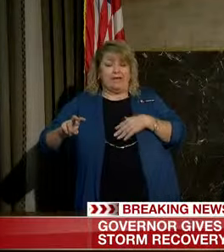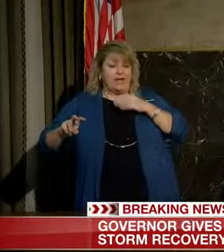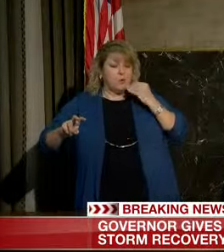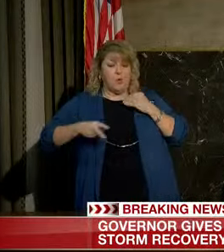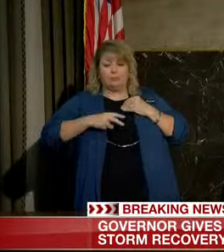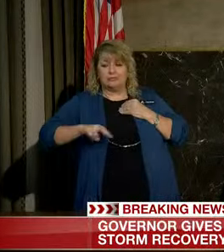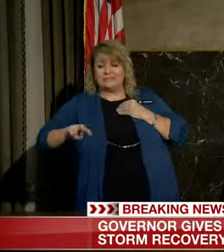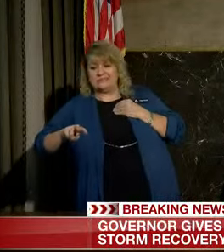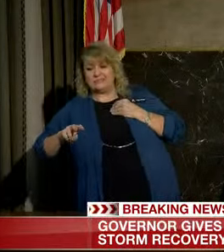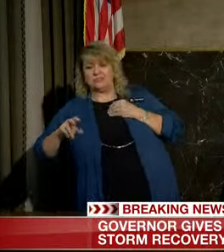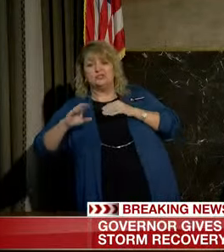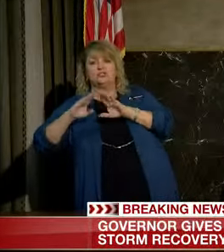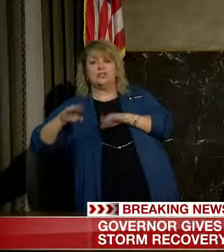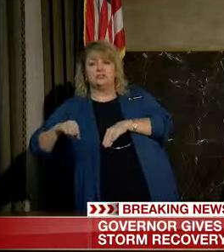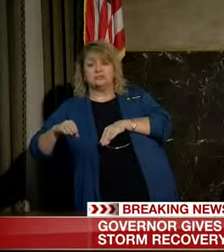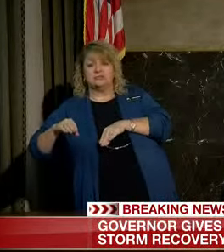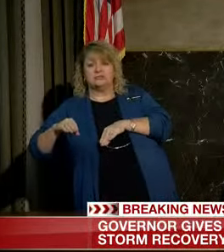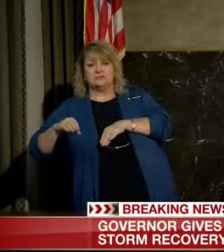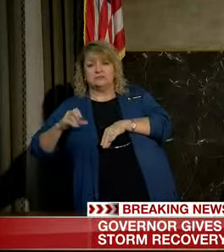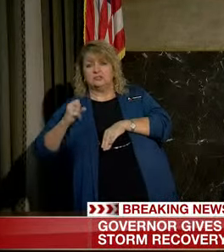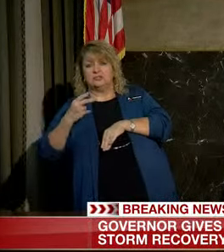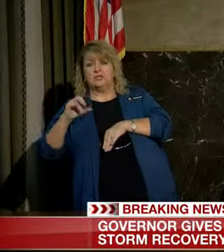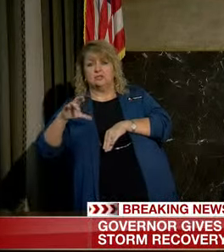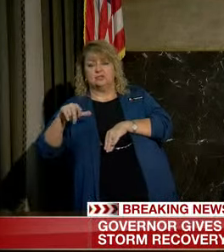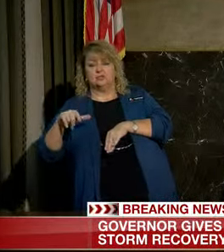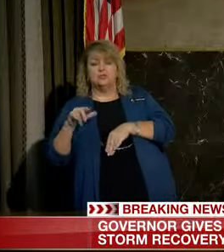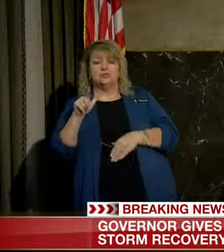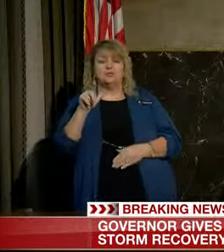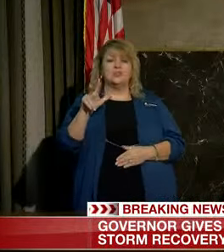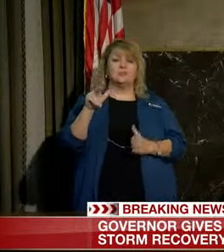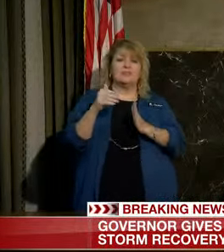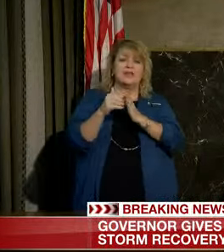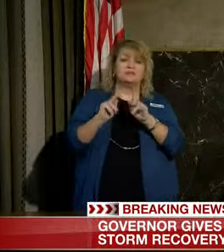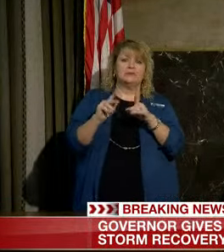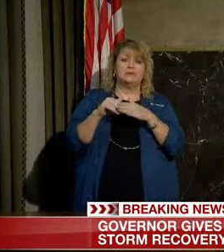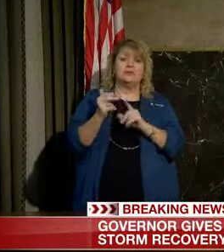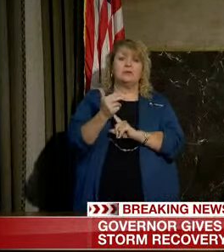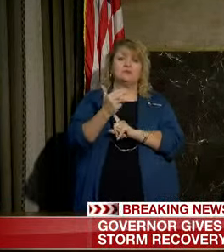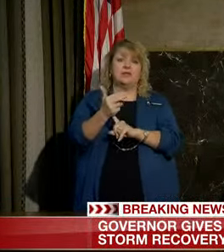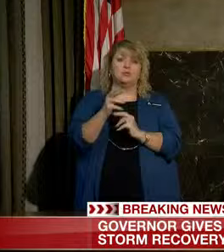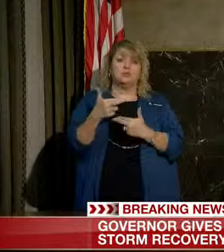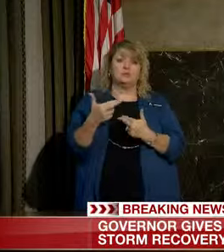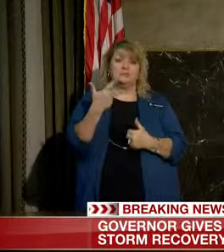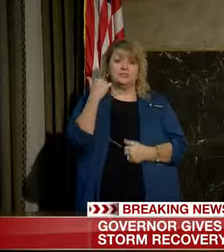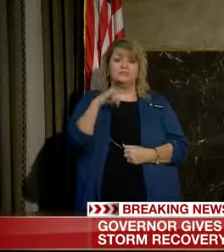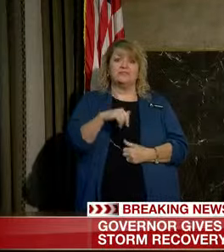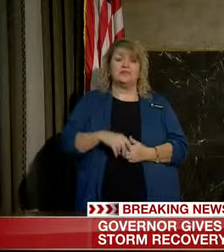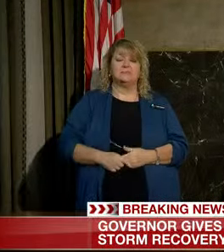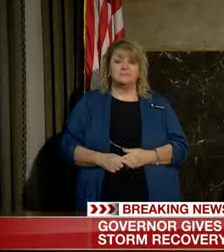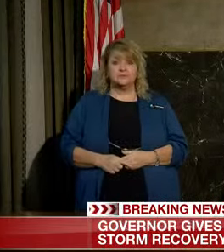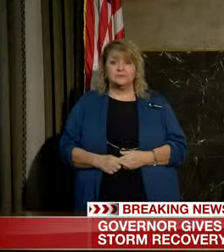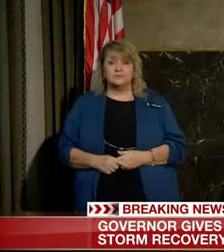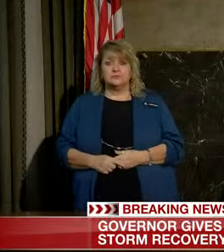than 23,000 household members are sheltered in hotels rooms as a result of that.